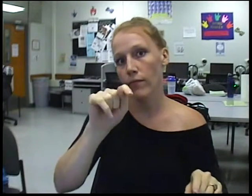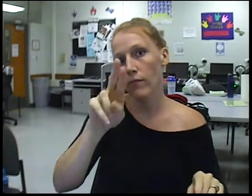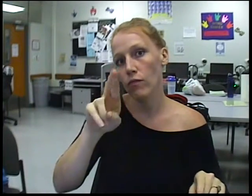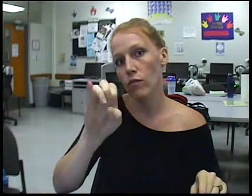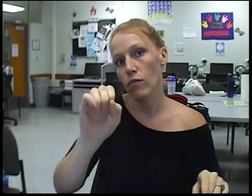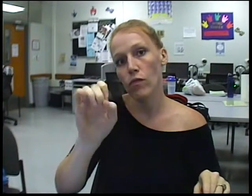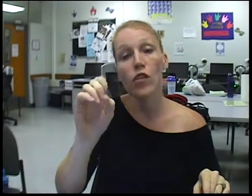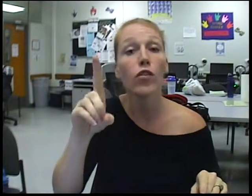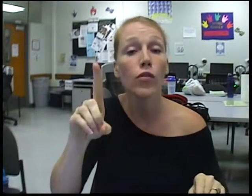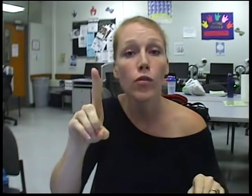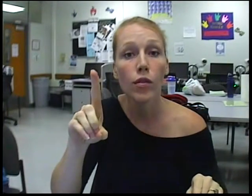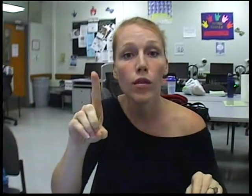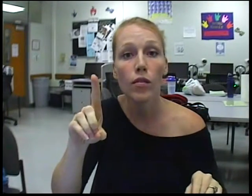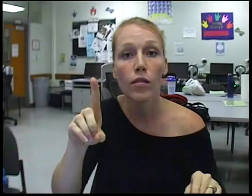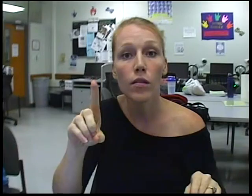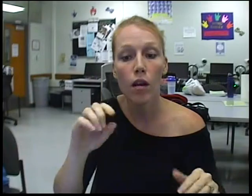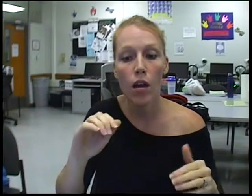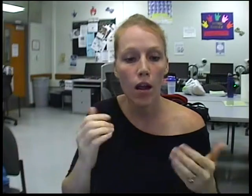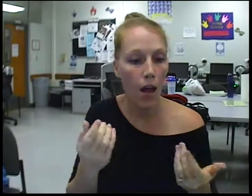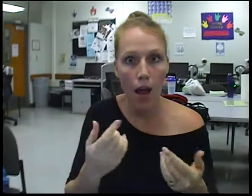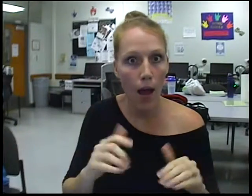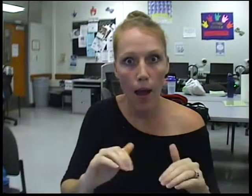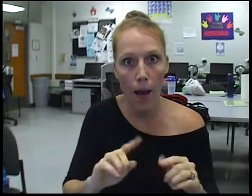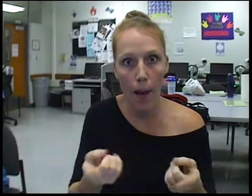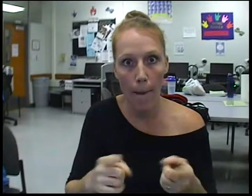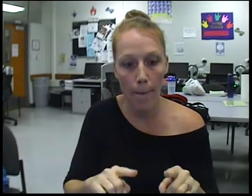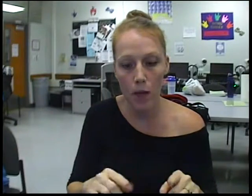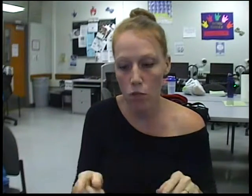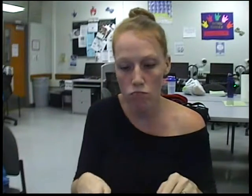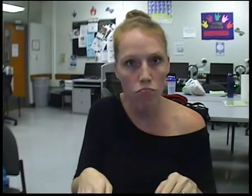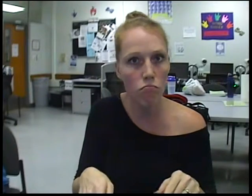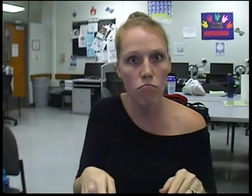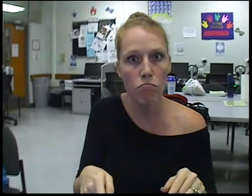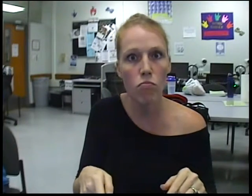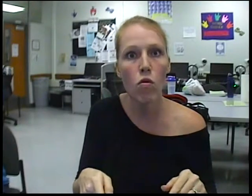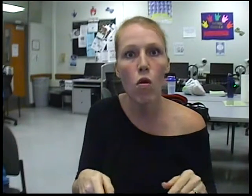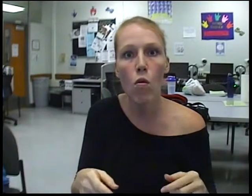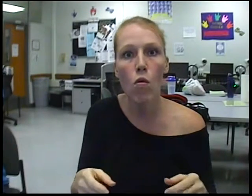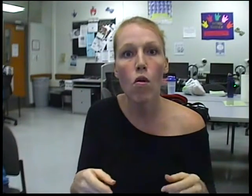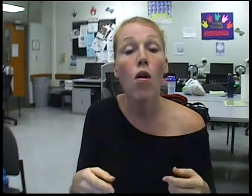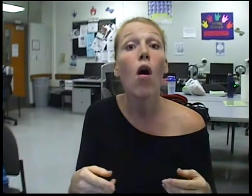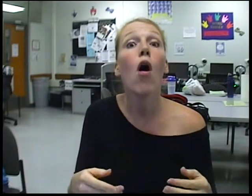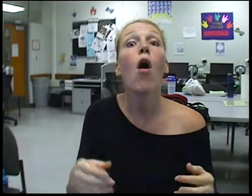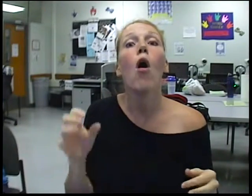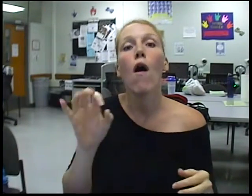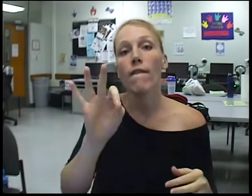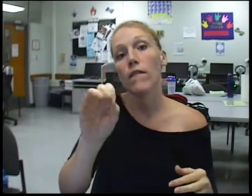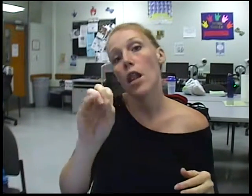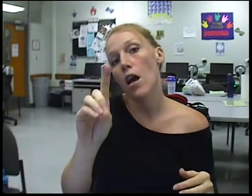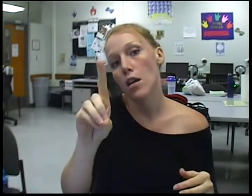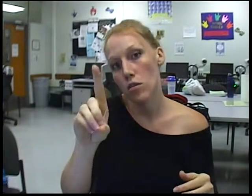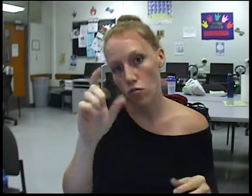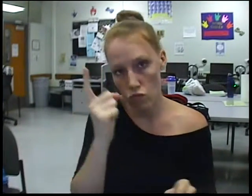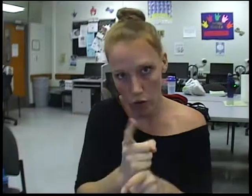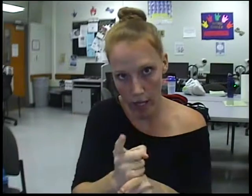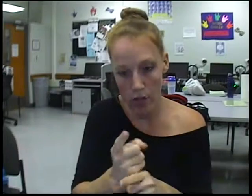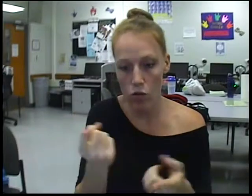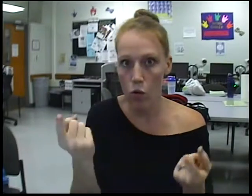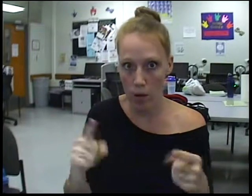Huh? Flood. The water can't go in the ground, it's got to run up on top. Usually run downhill. Like the